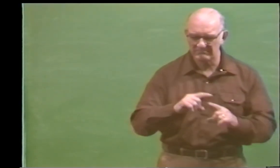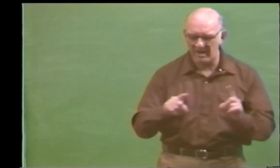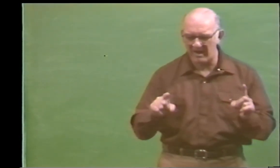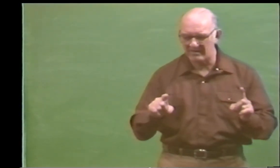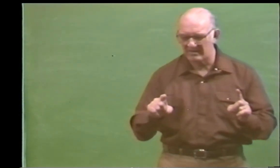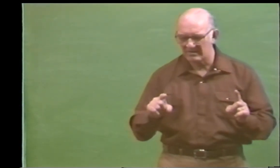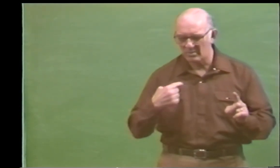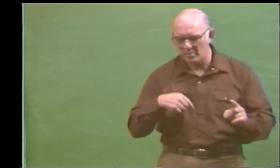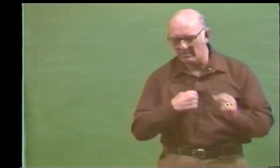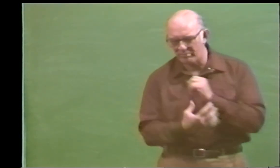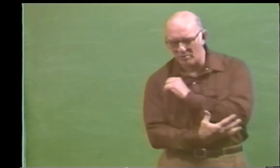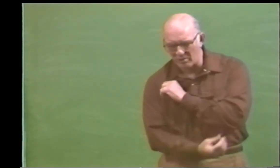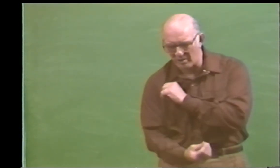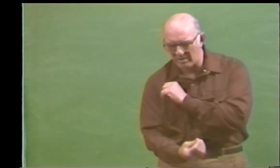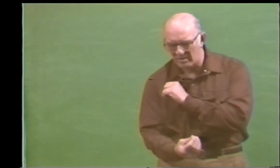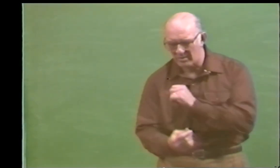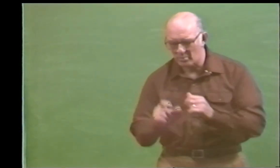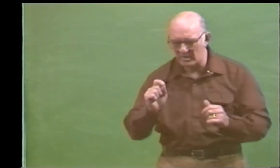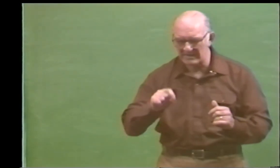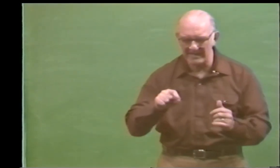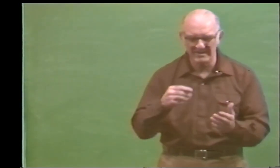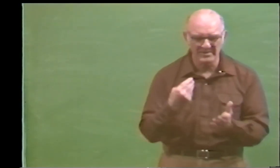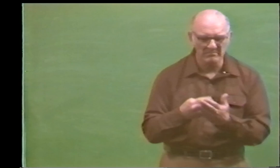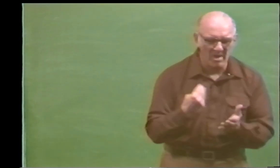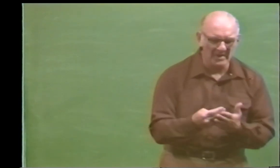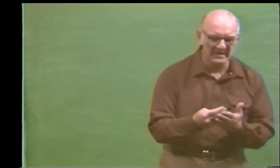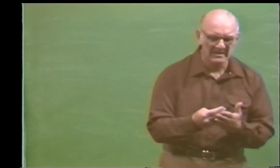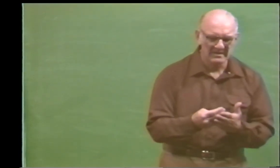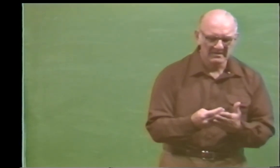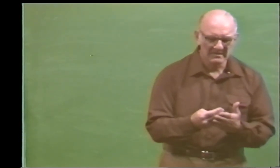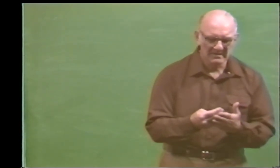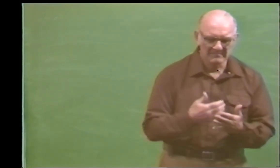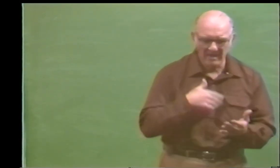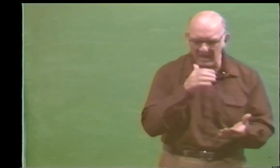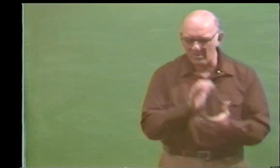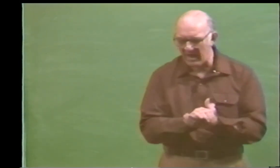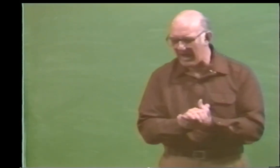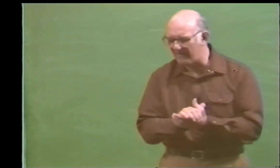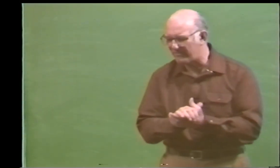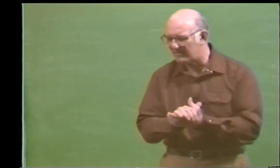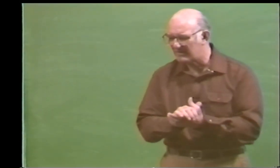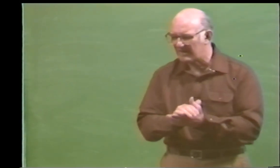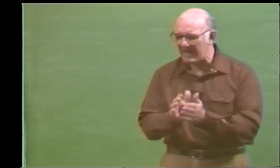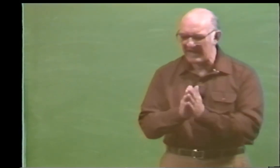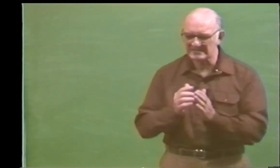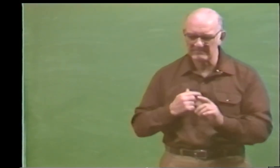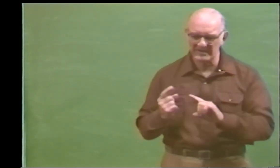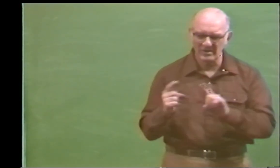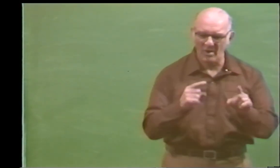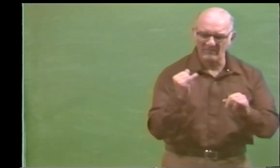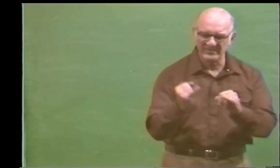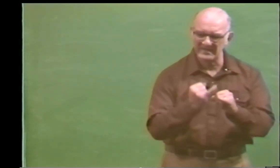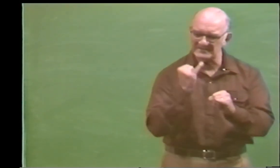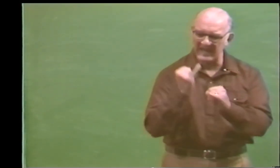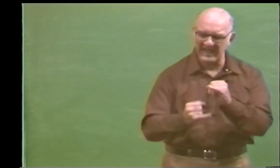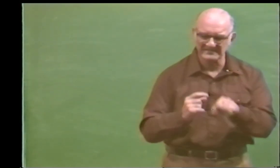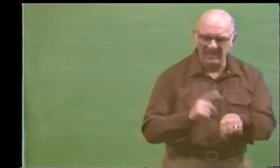but we're poor. We needed the money. And my wife asked me to go for this last